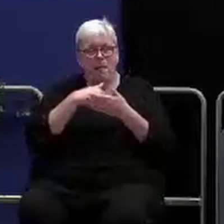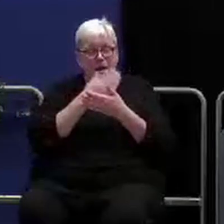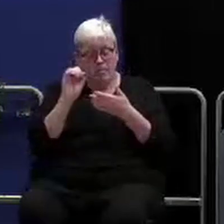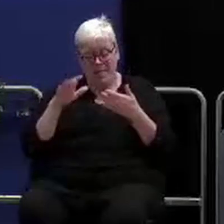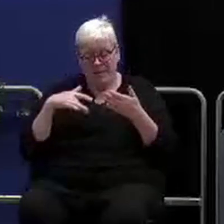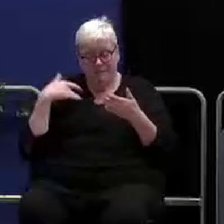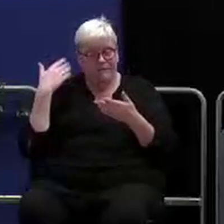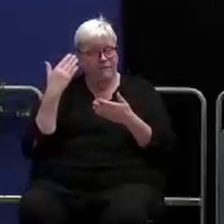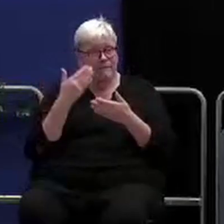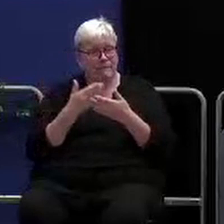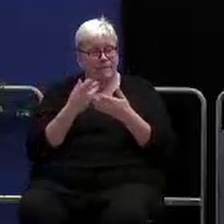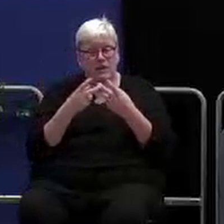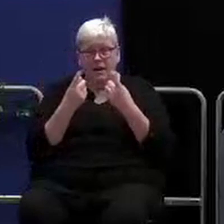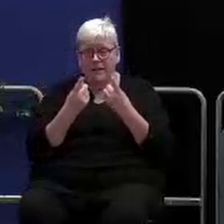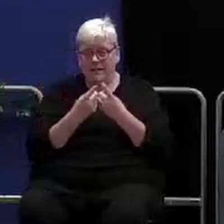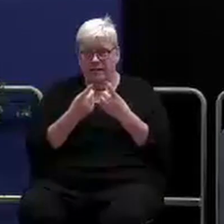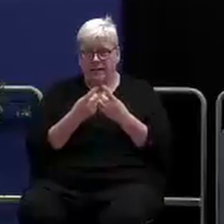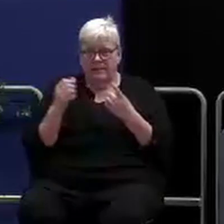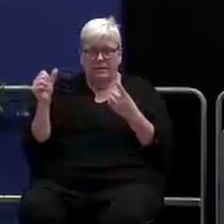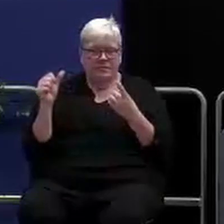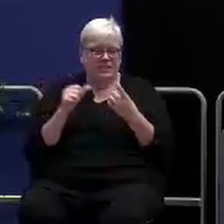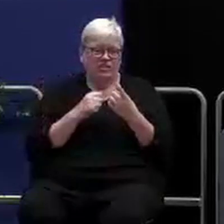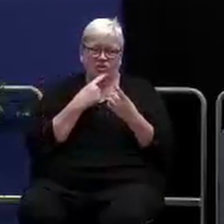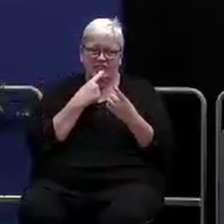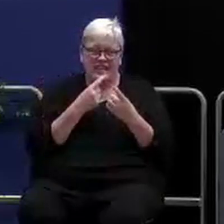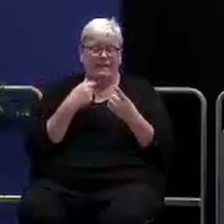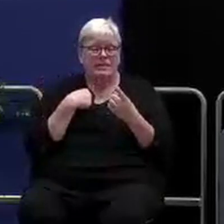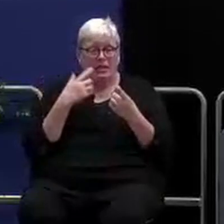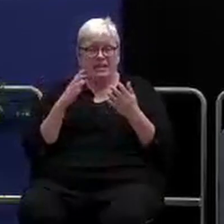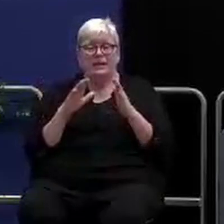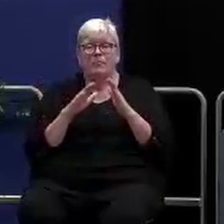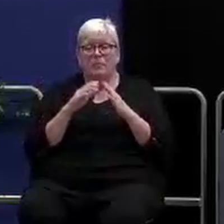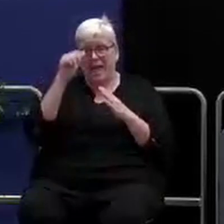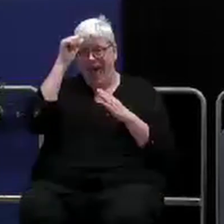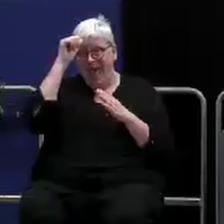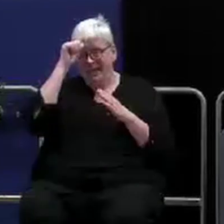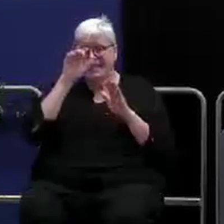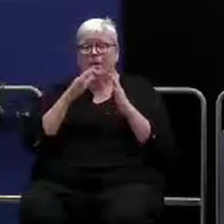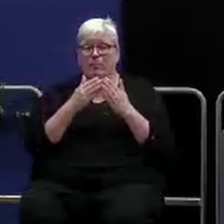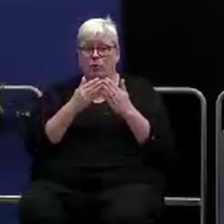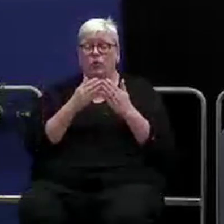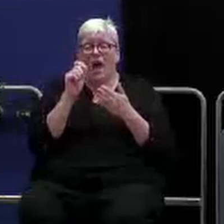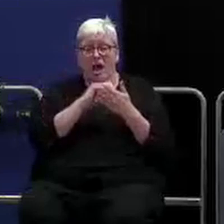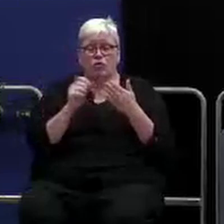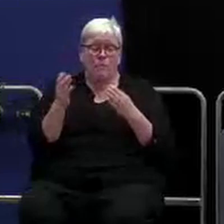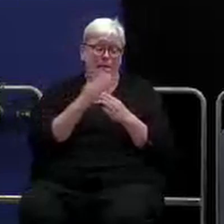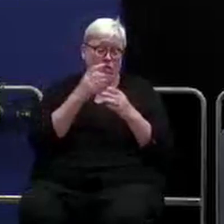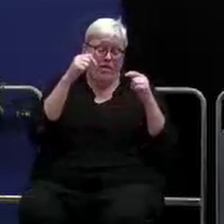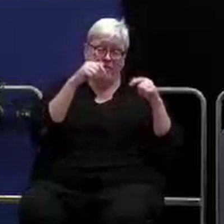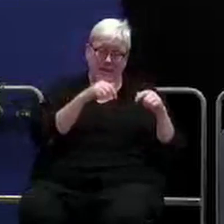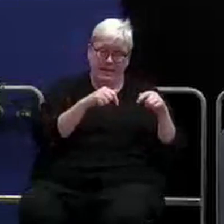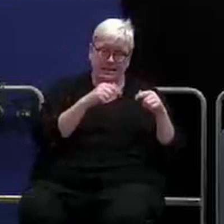thing, and this is, I probably shouldn't admit this, but the academic book I wrote before I started writing this